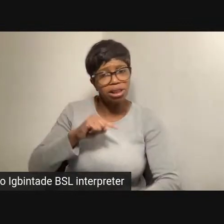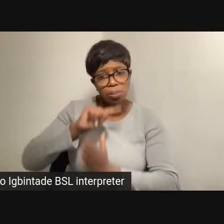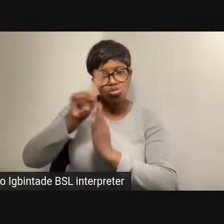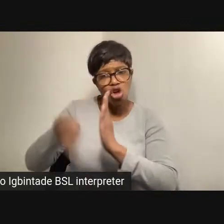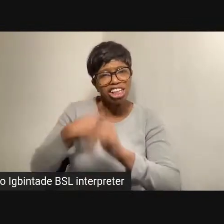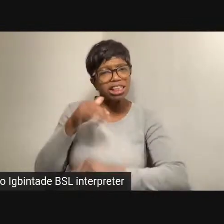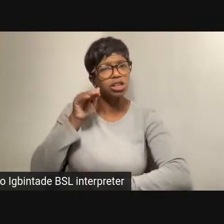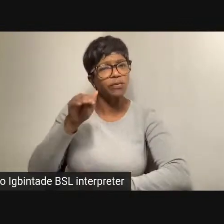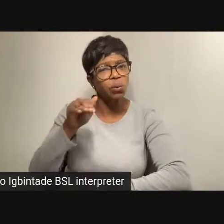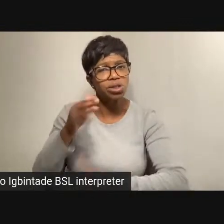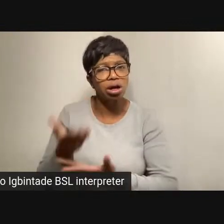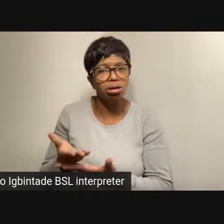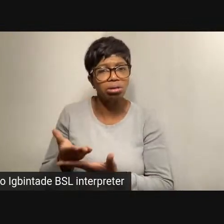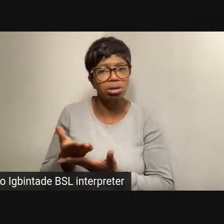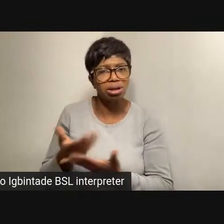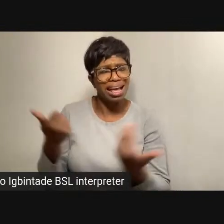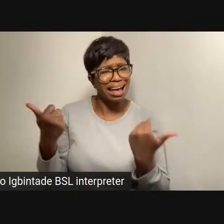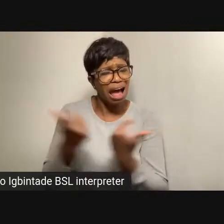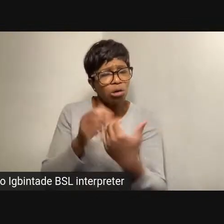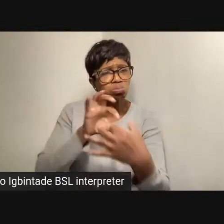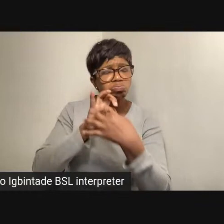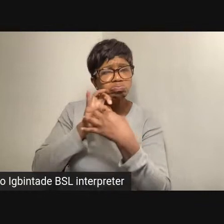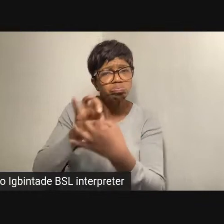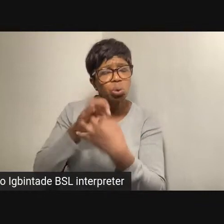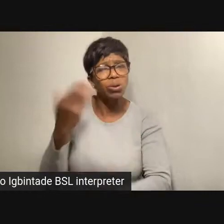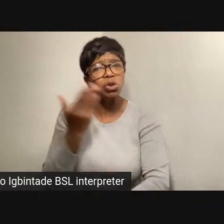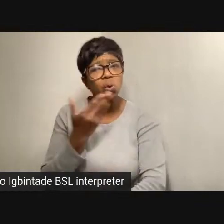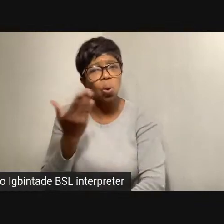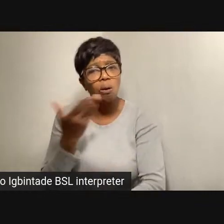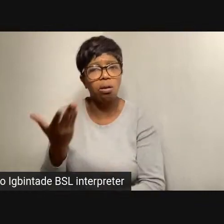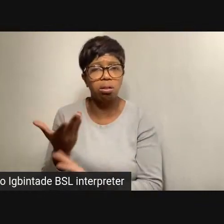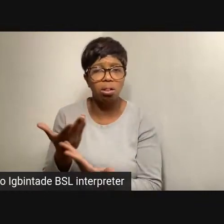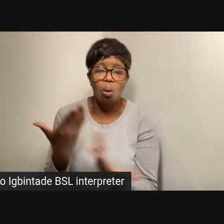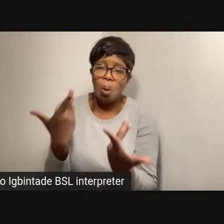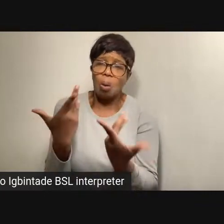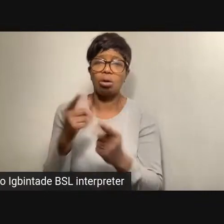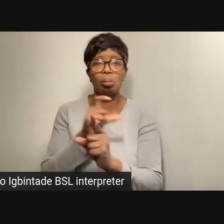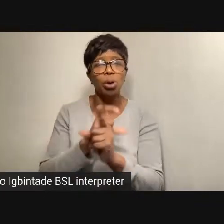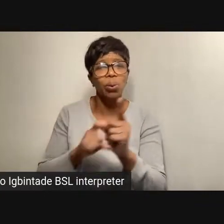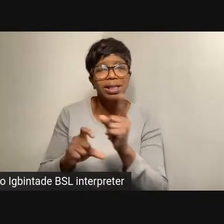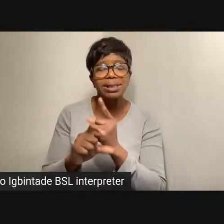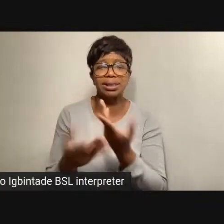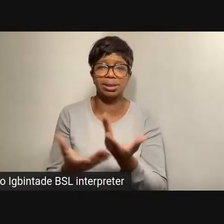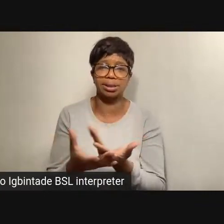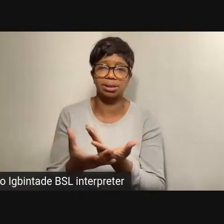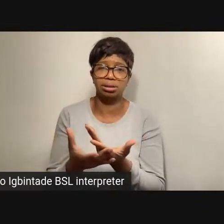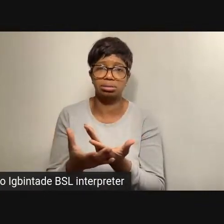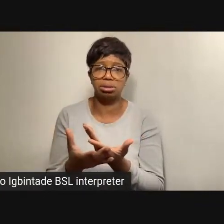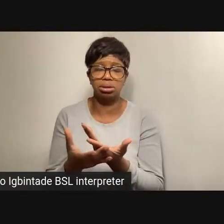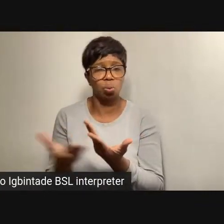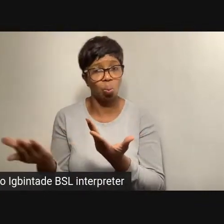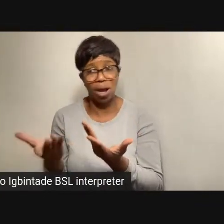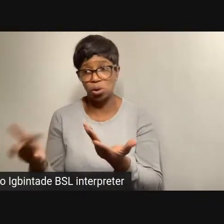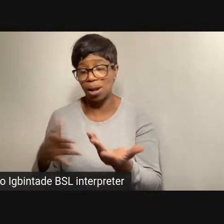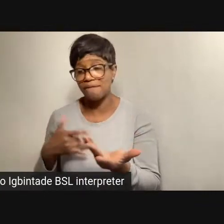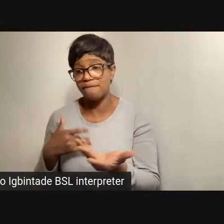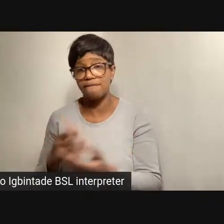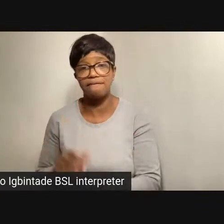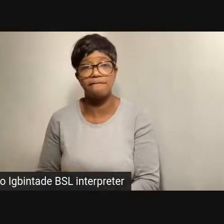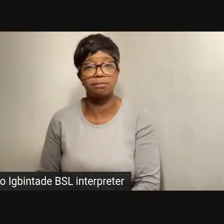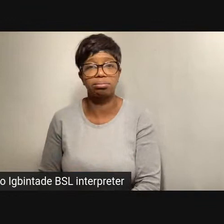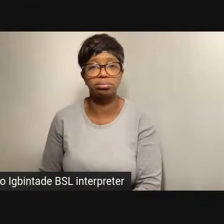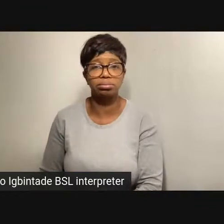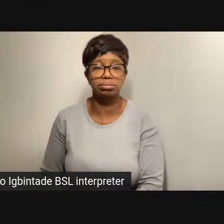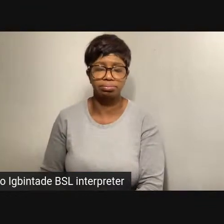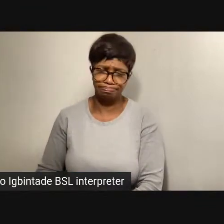on? The way that you engage with your school or your communities where you live. It is